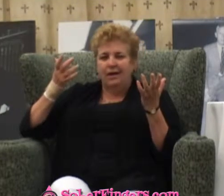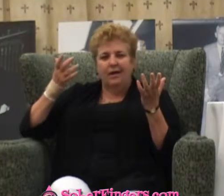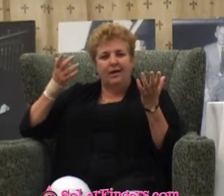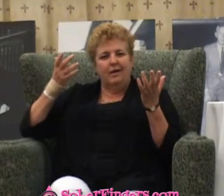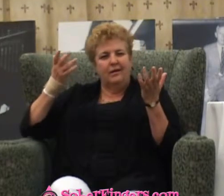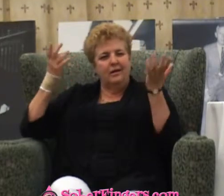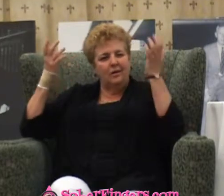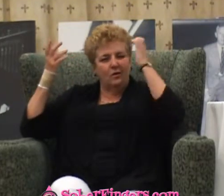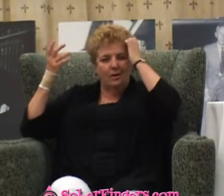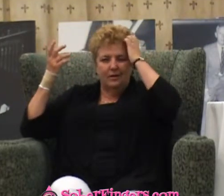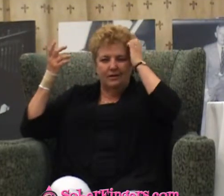literature.